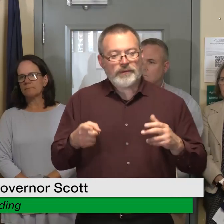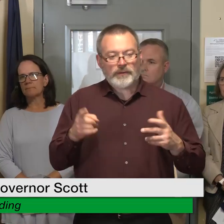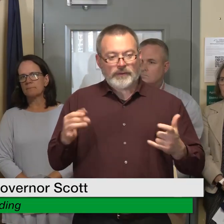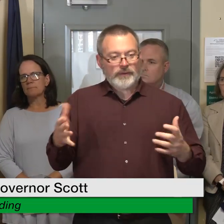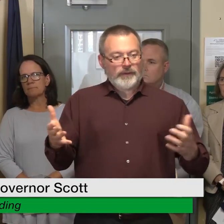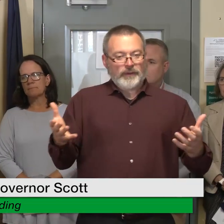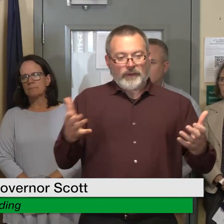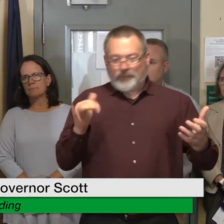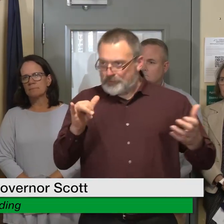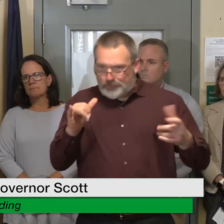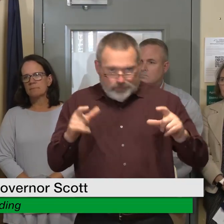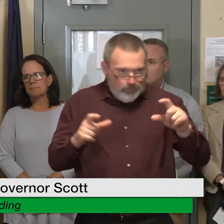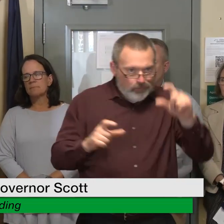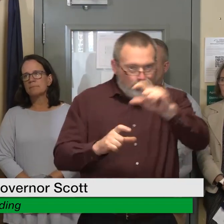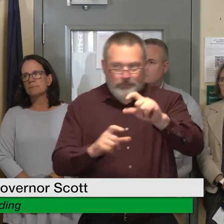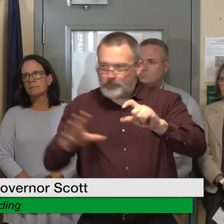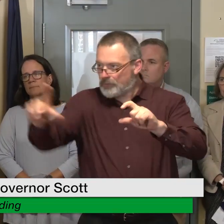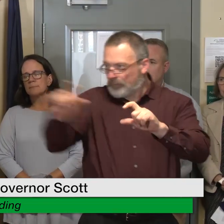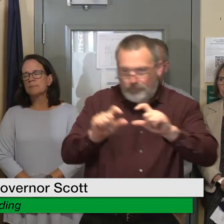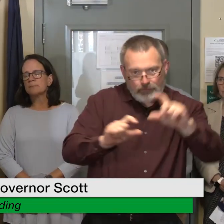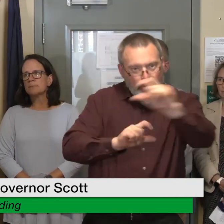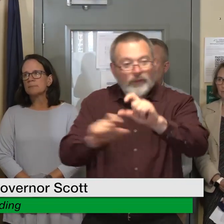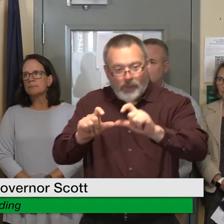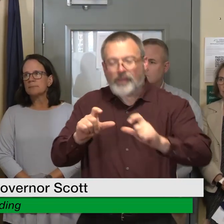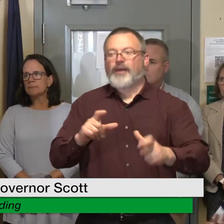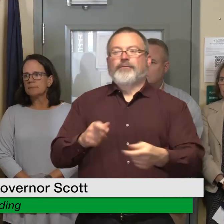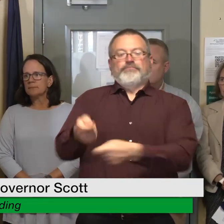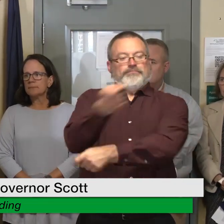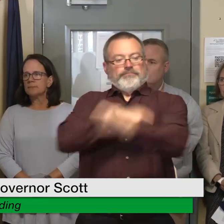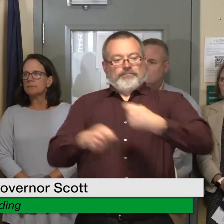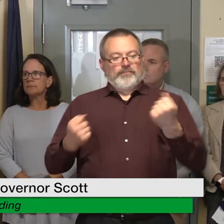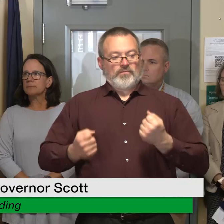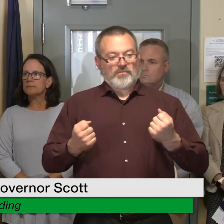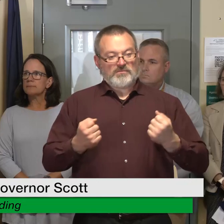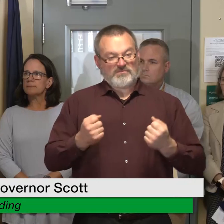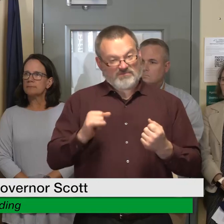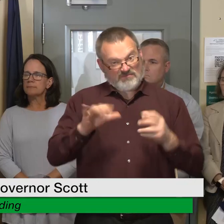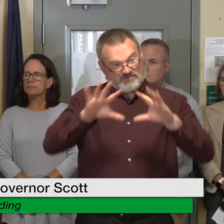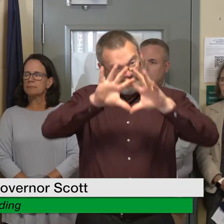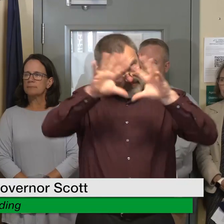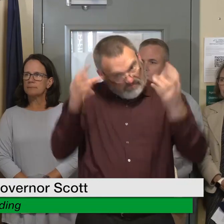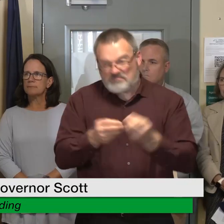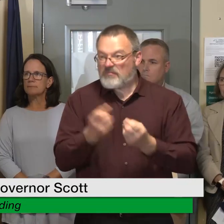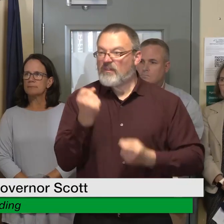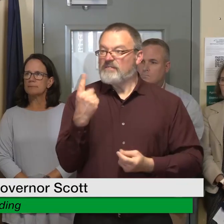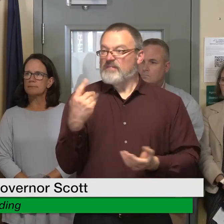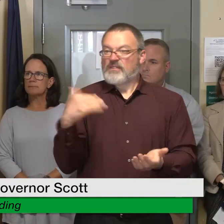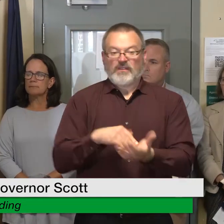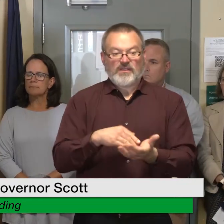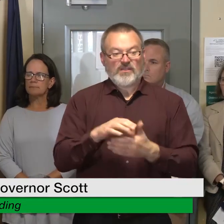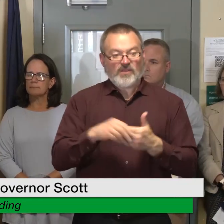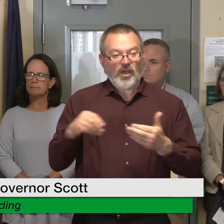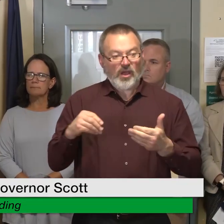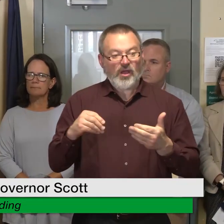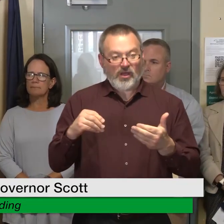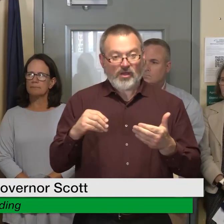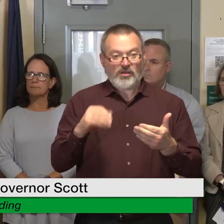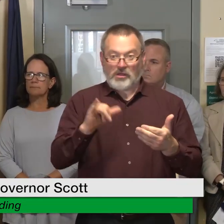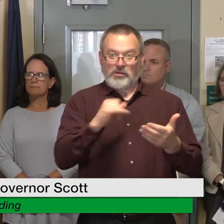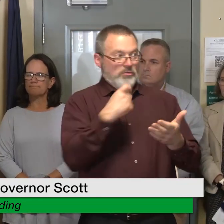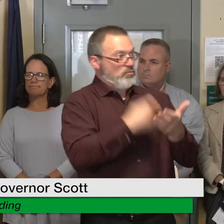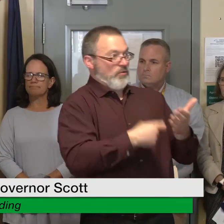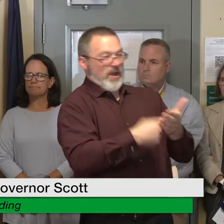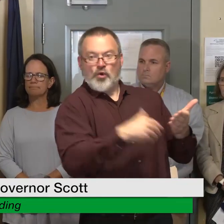state incentives for up to a total of $11,000 off the price of a new plug-in